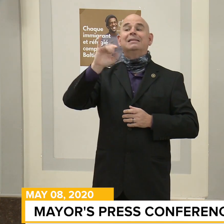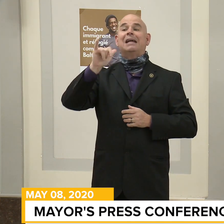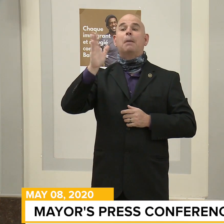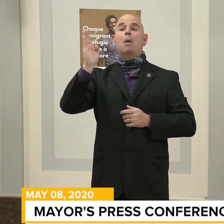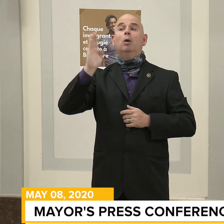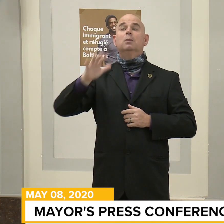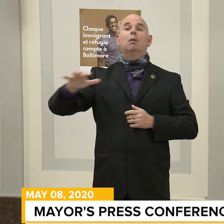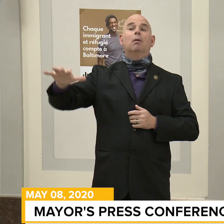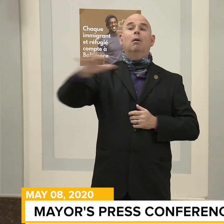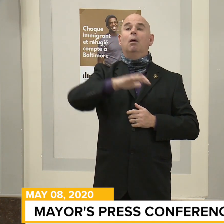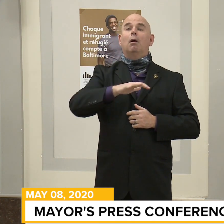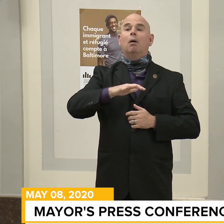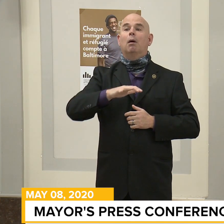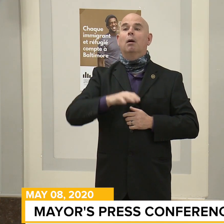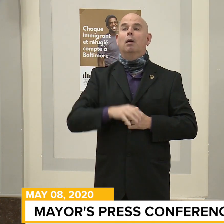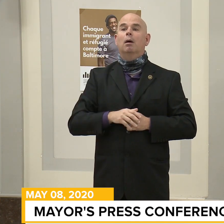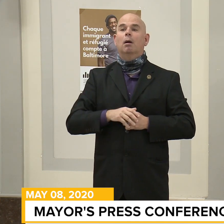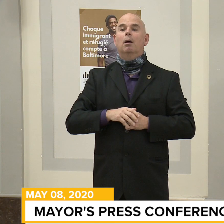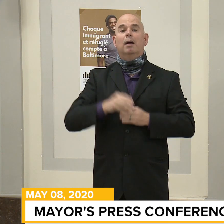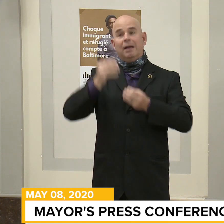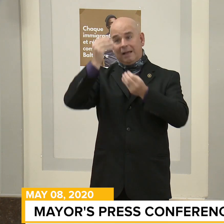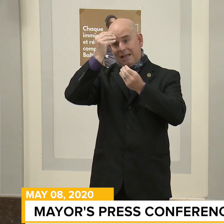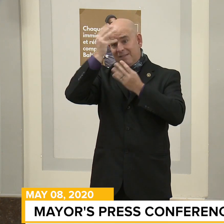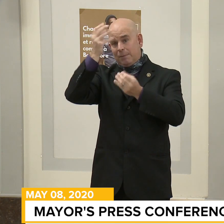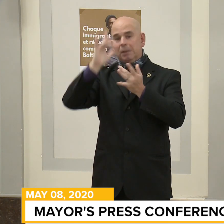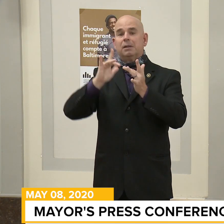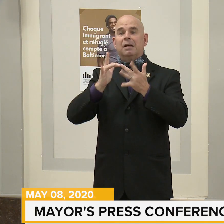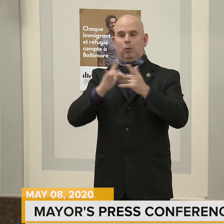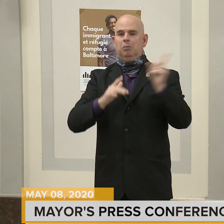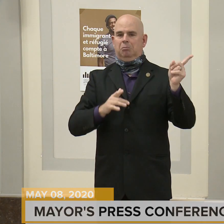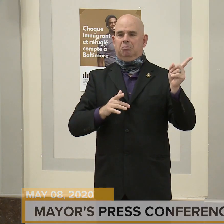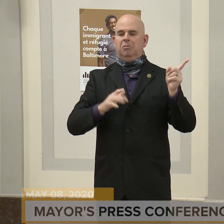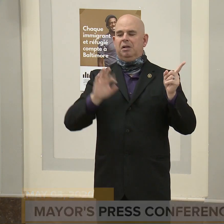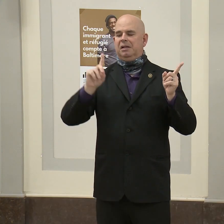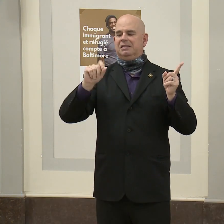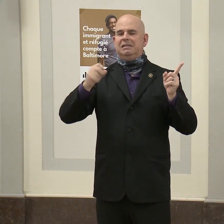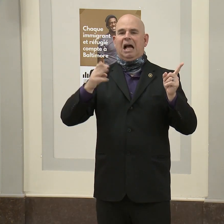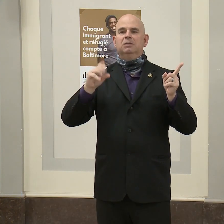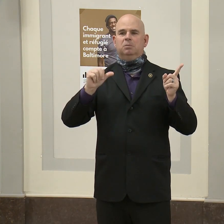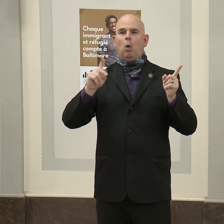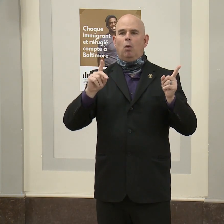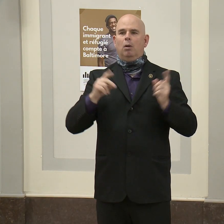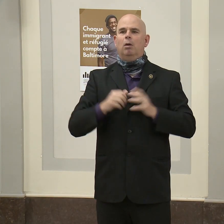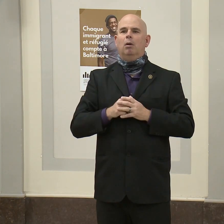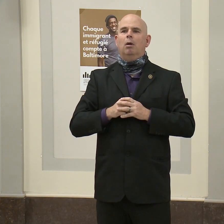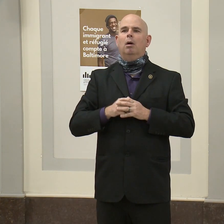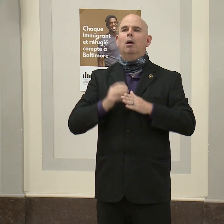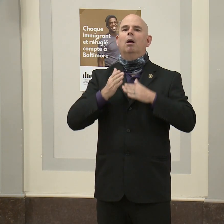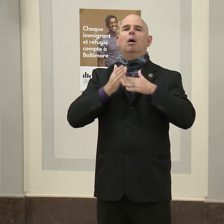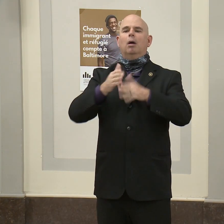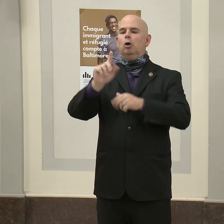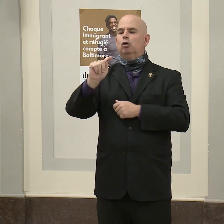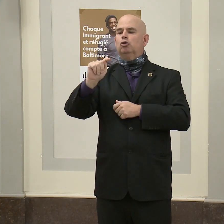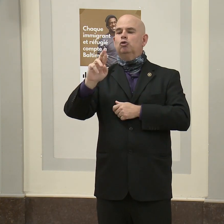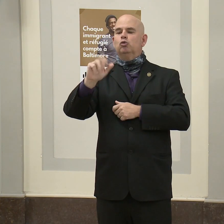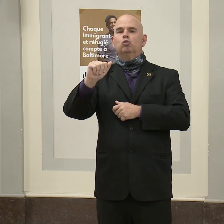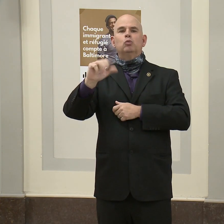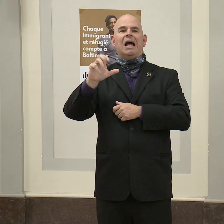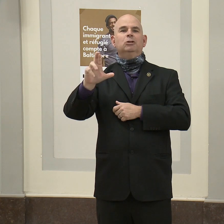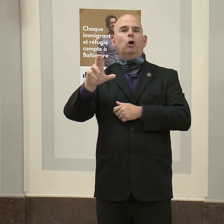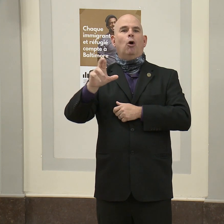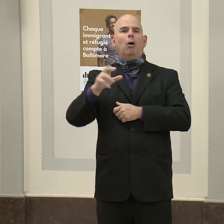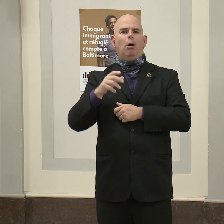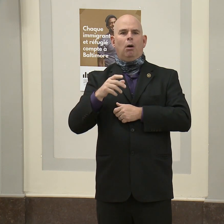tracing, an important tool that public health organizations across the country are using to minimize the spread of COVID-19. The Baltimore City